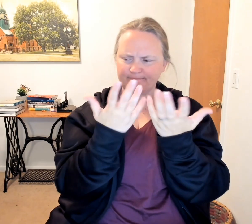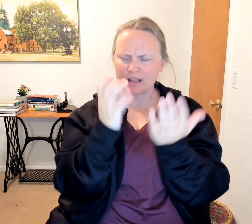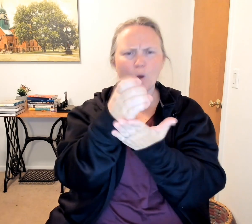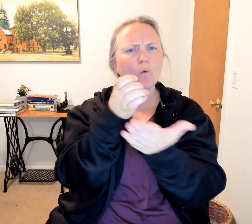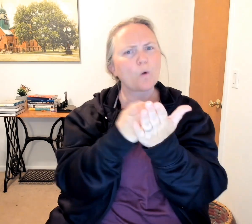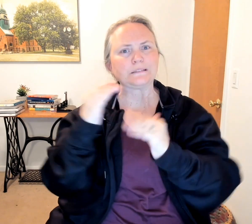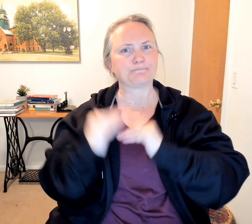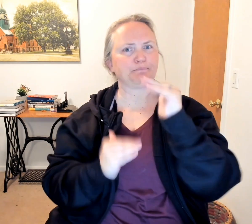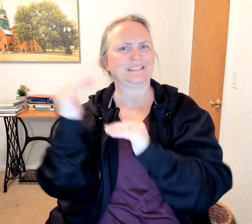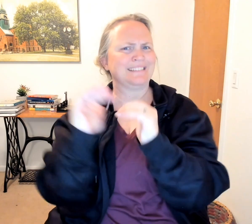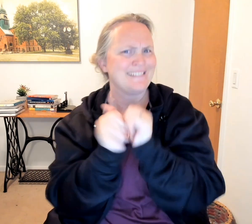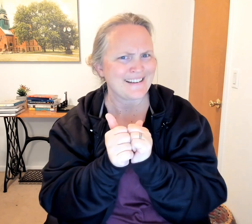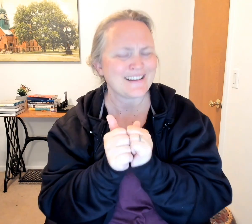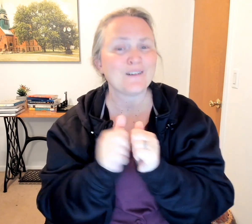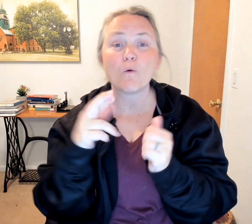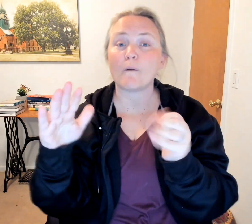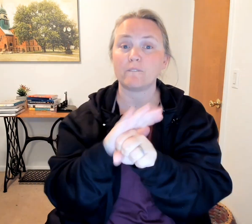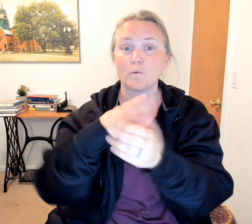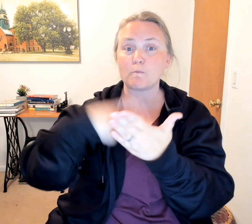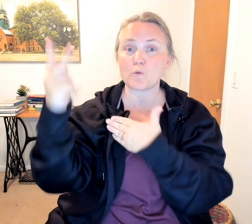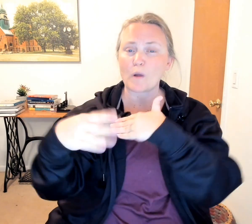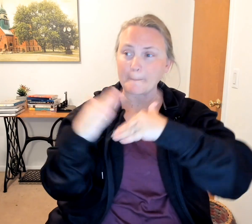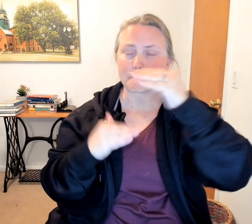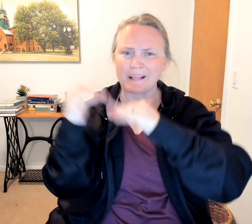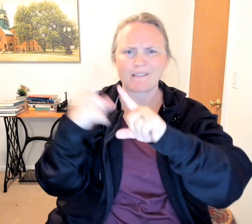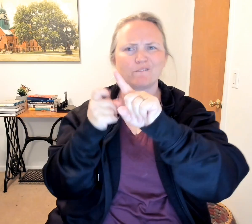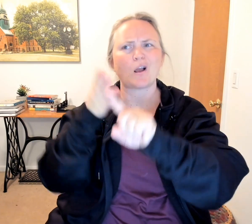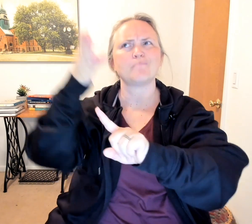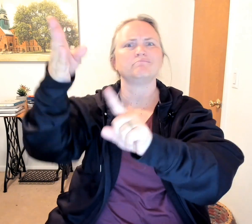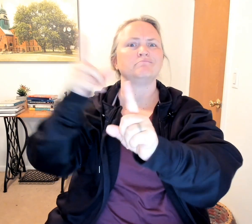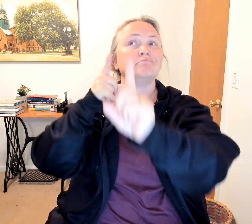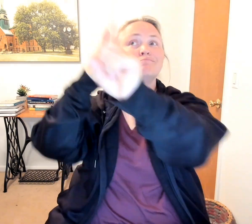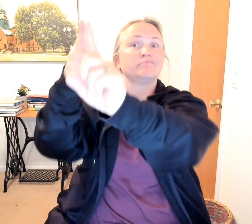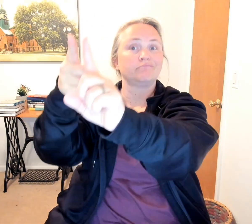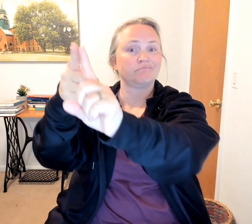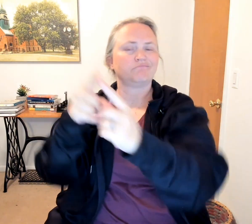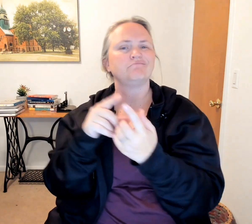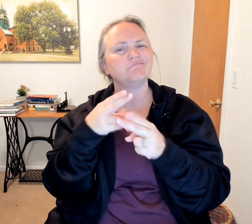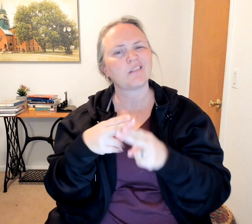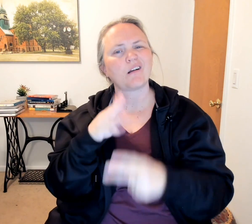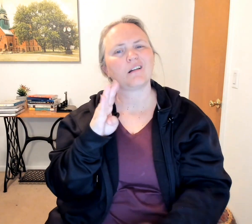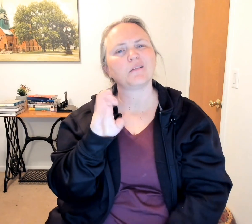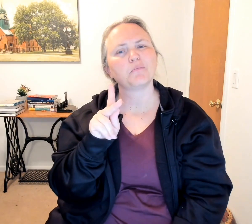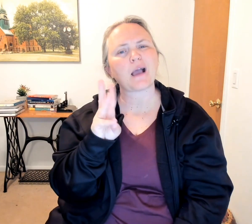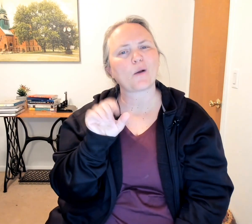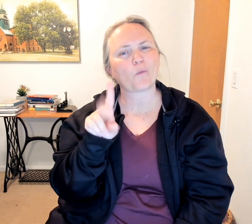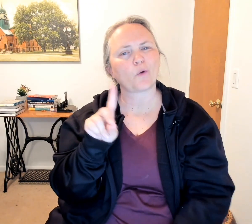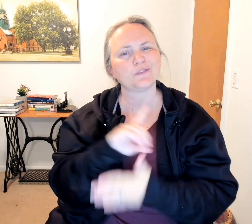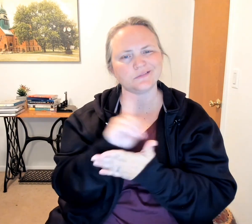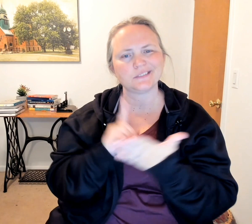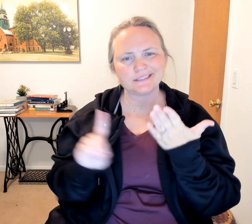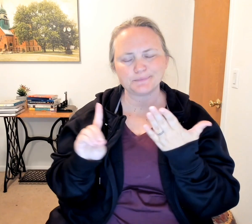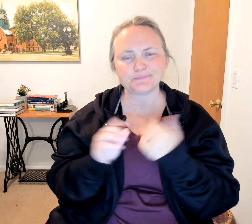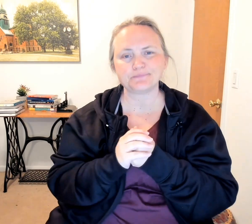a course, how to build a course or build an entire program based on backwards design principles, where you want them to end